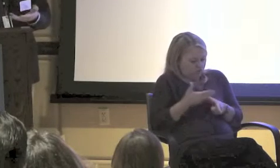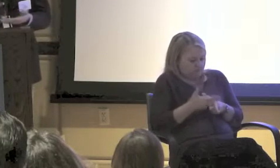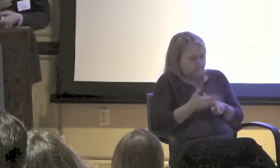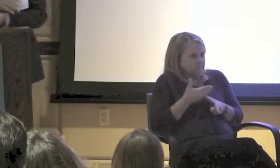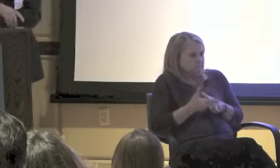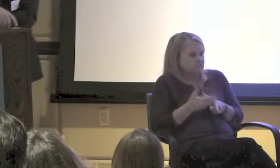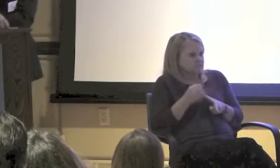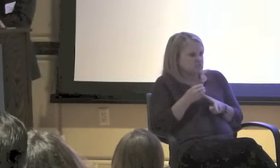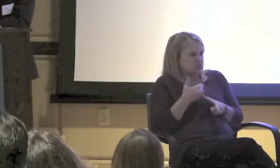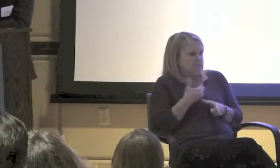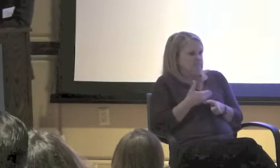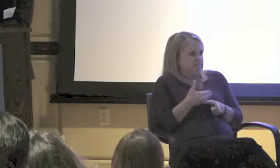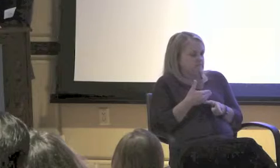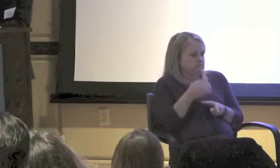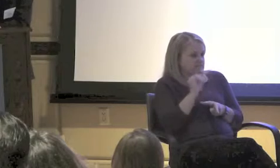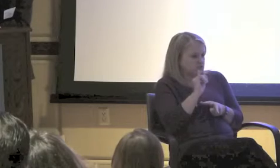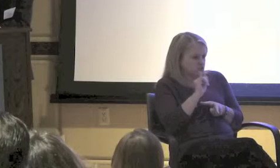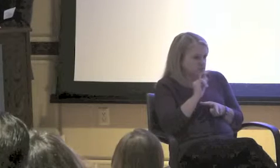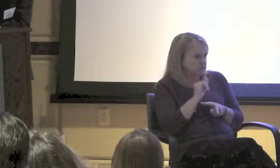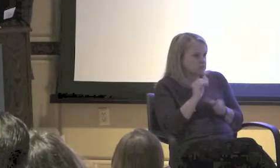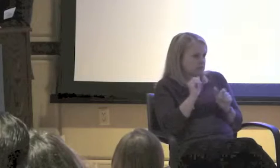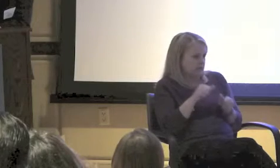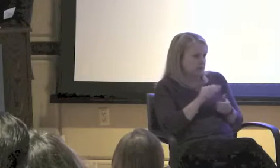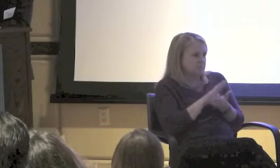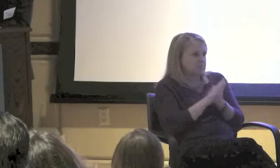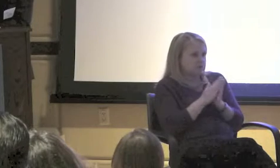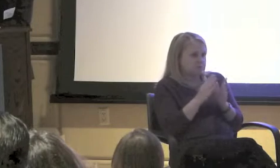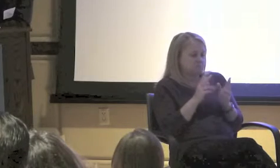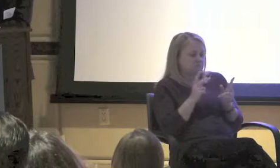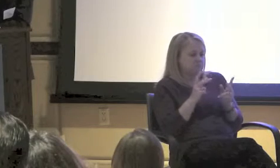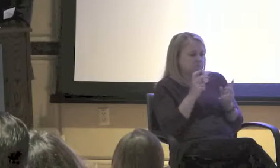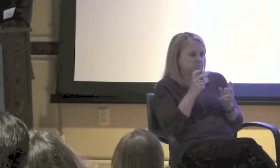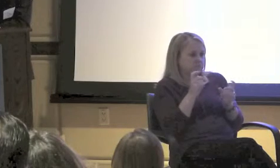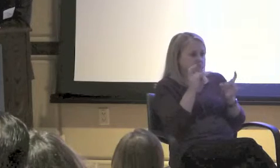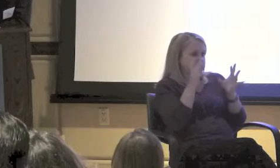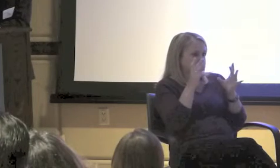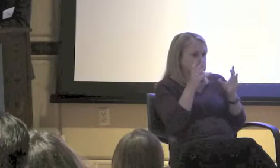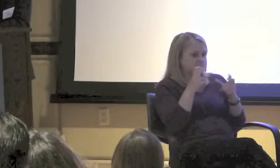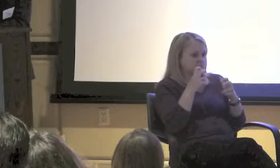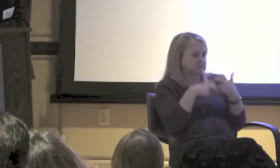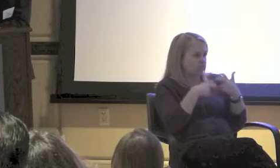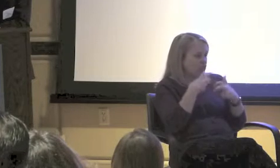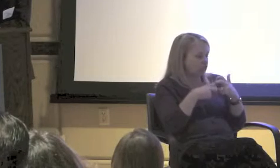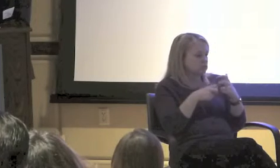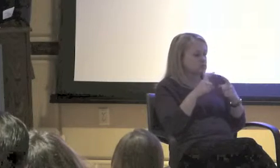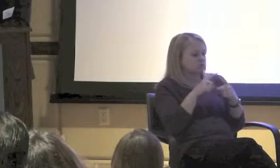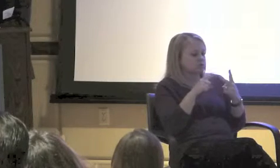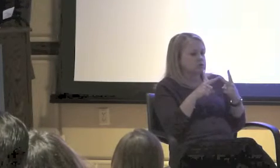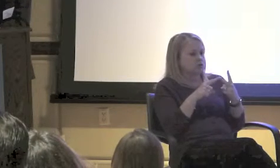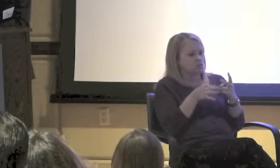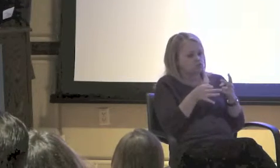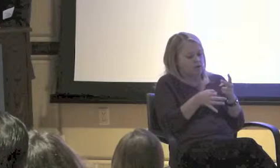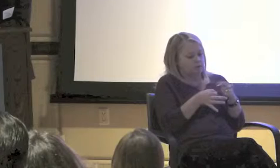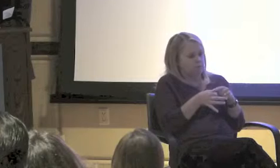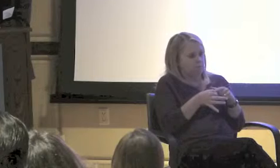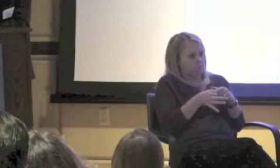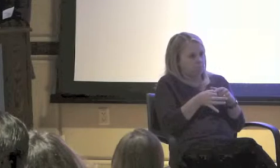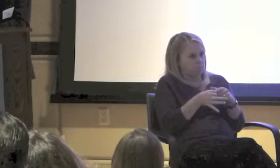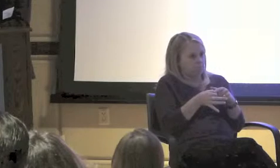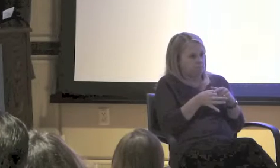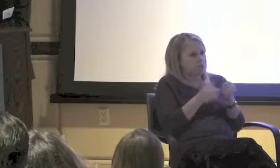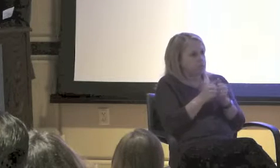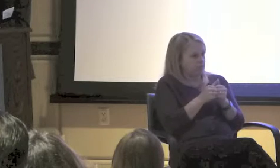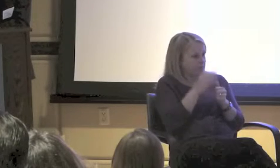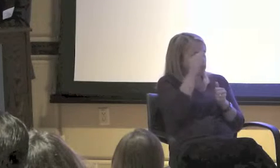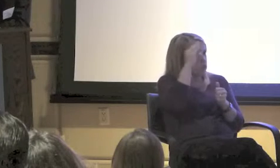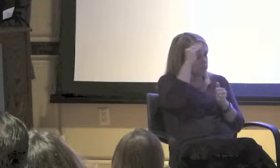of passing this sling material. And that can be very difficult to manage. The rectum is also down in that area with